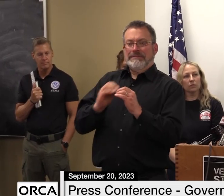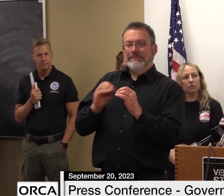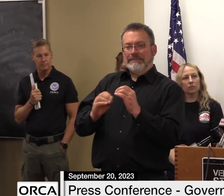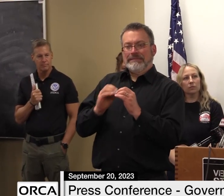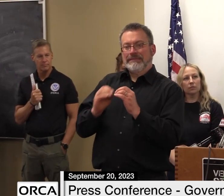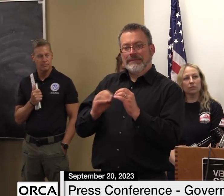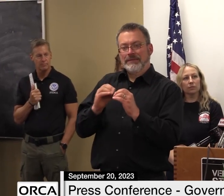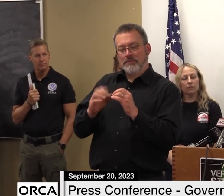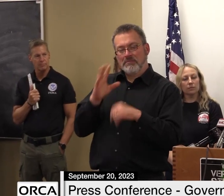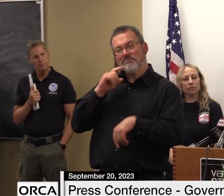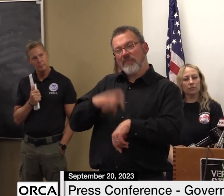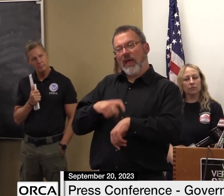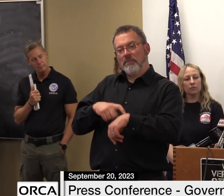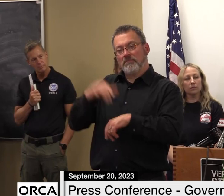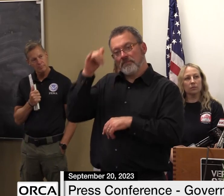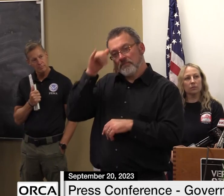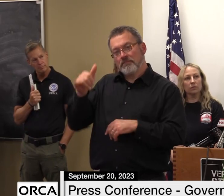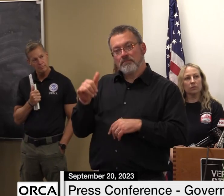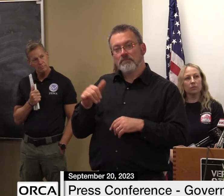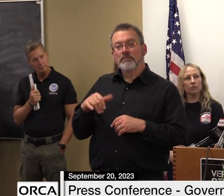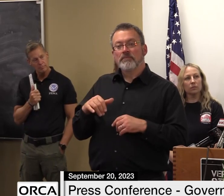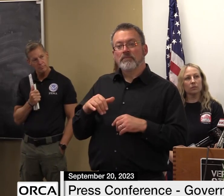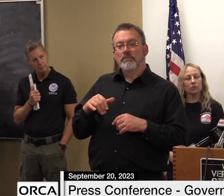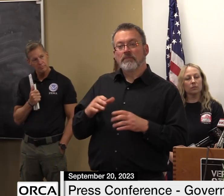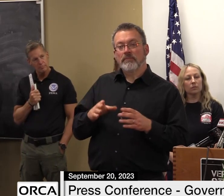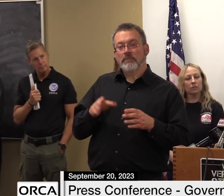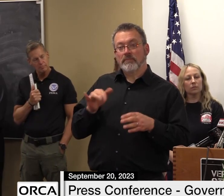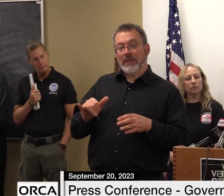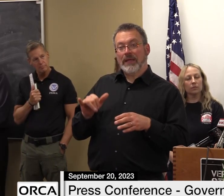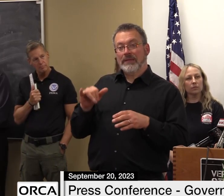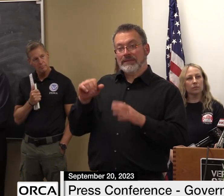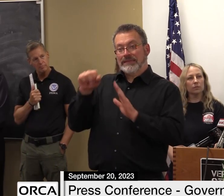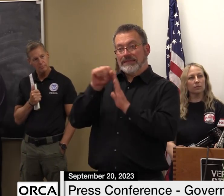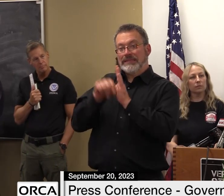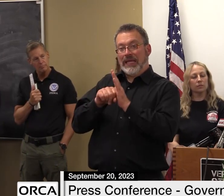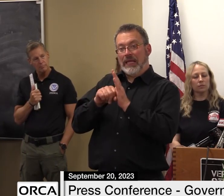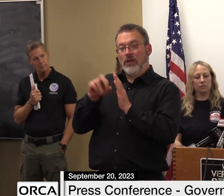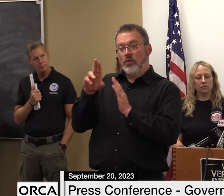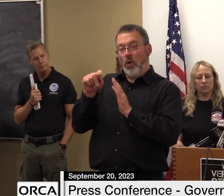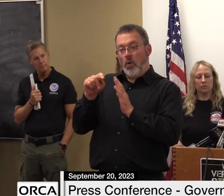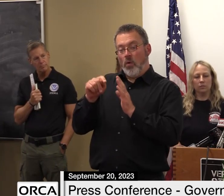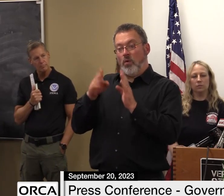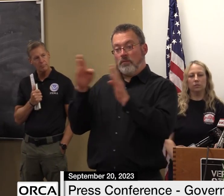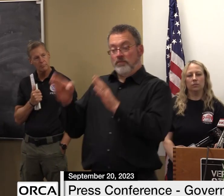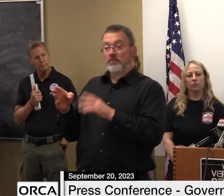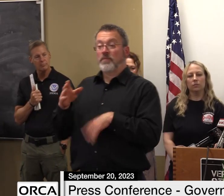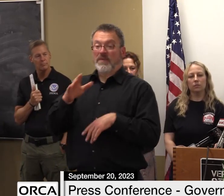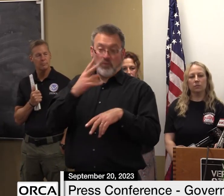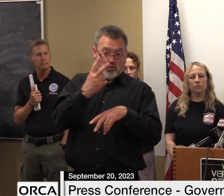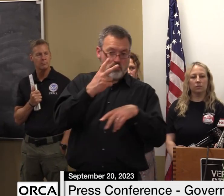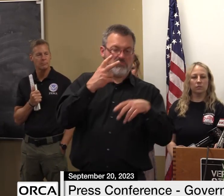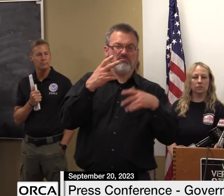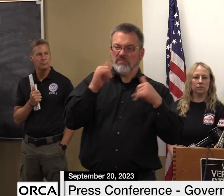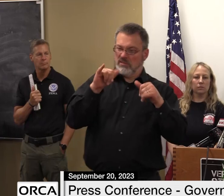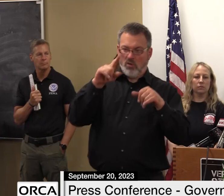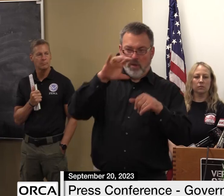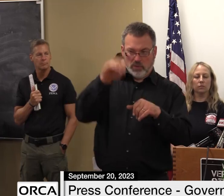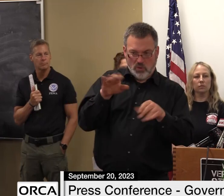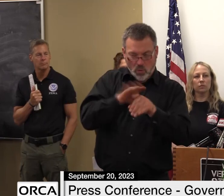time. We have 8 state roads that are partially open, and the longest that I